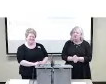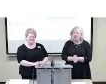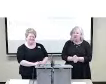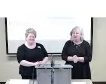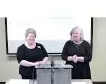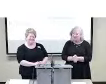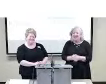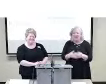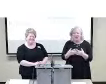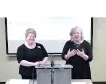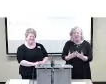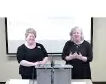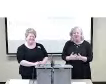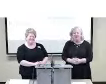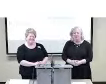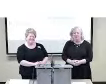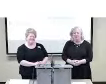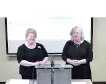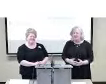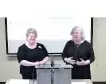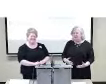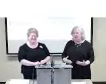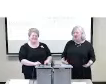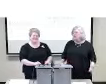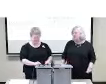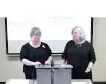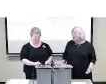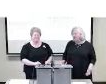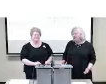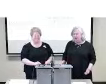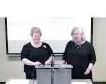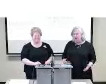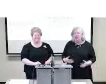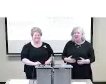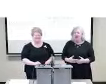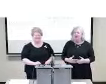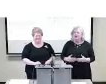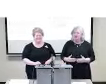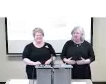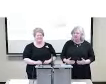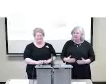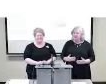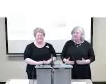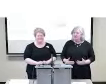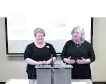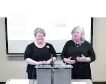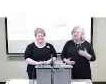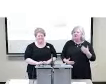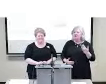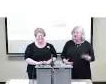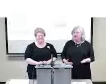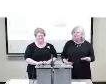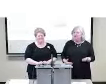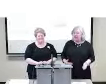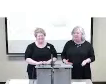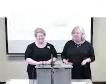important to you and i know that they are important to you which is why you are all here um it's something that is important to you